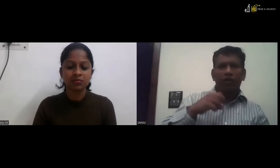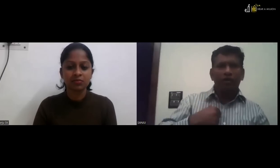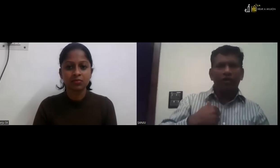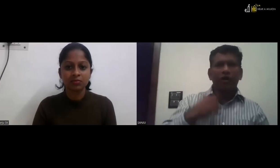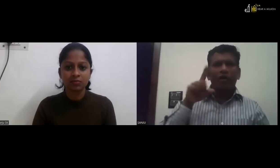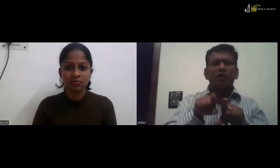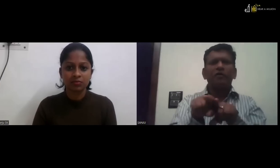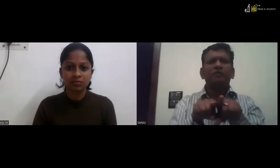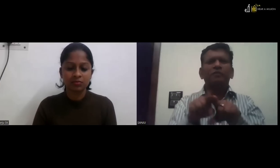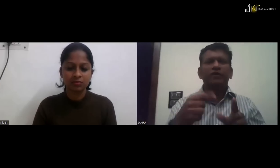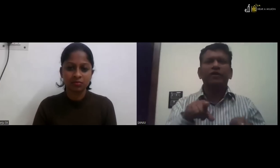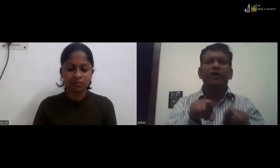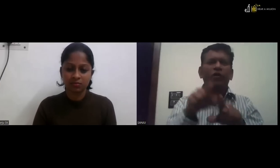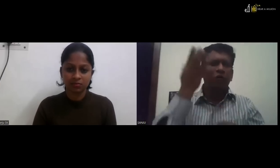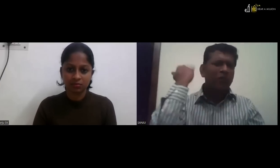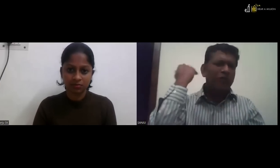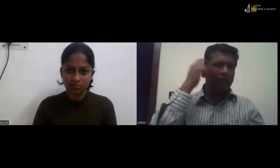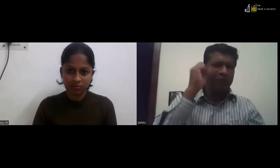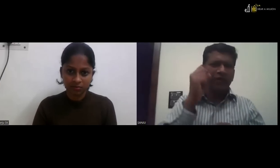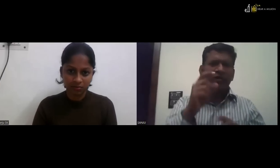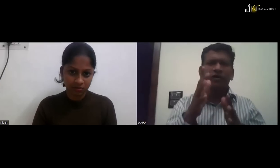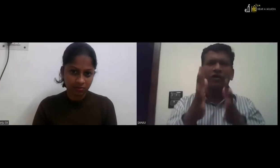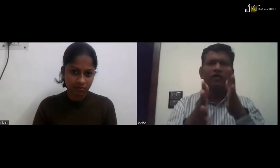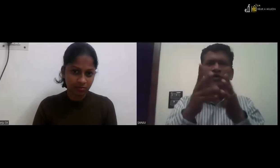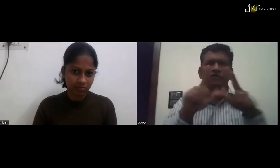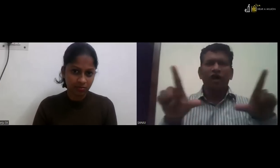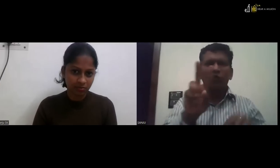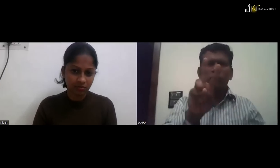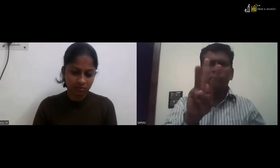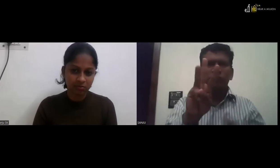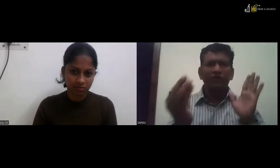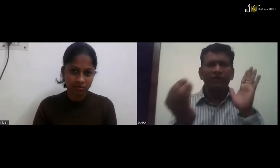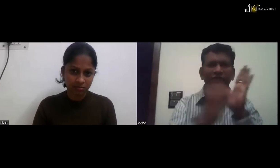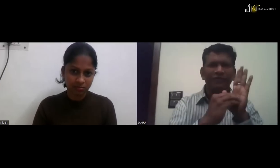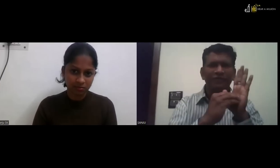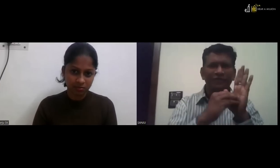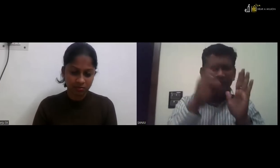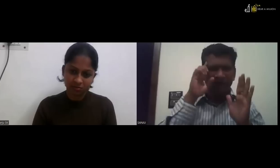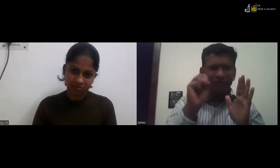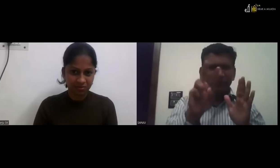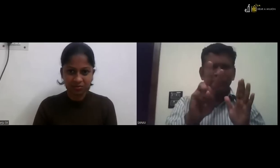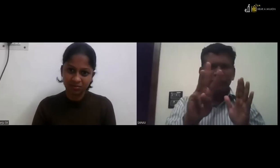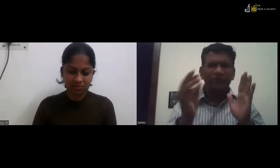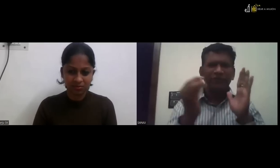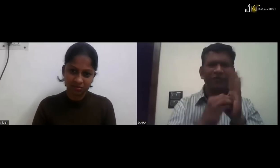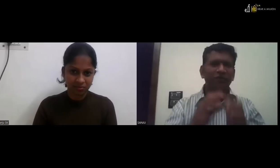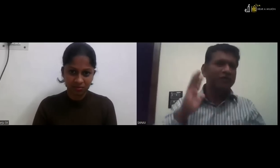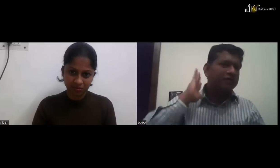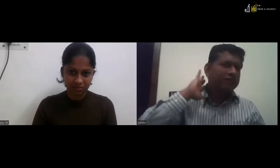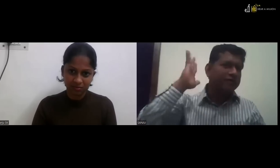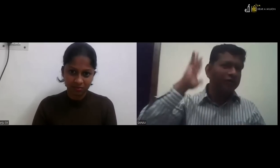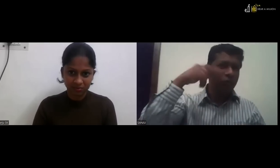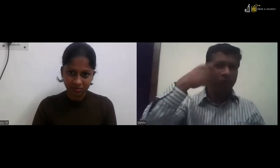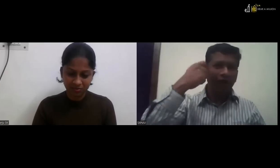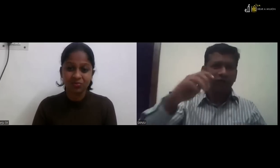information everywhere. The person, for example, like hope you remember the sign language